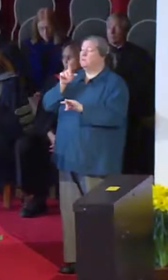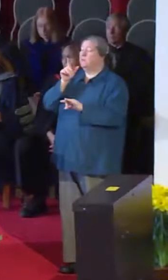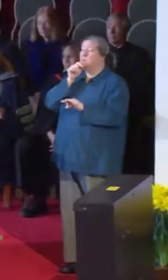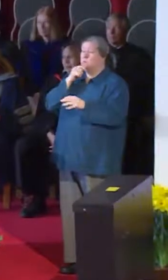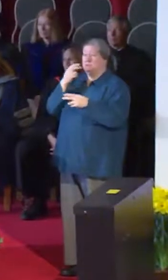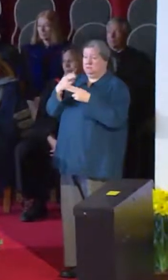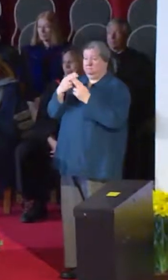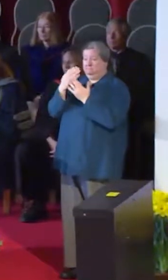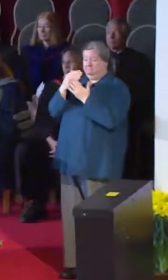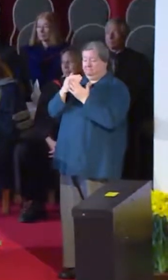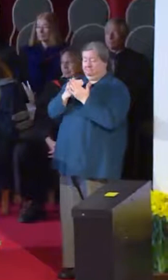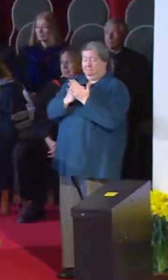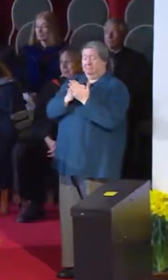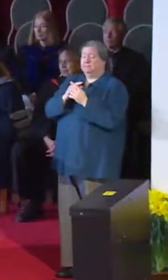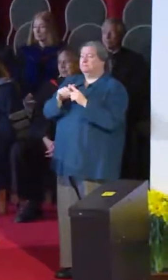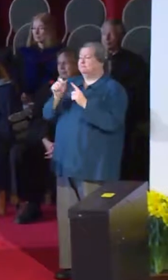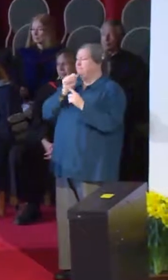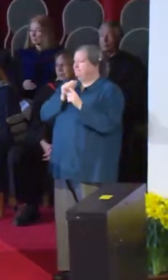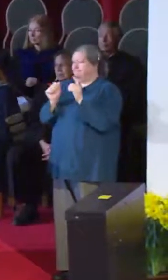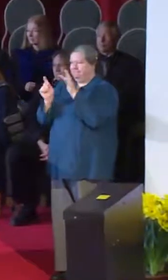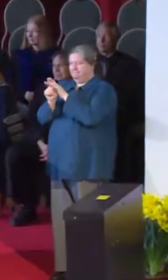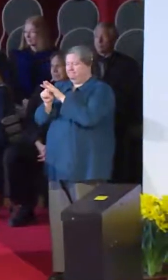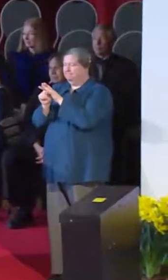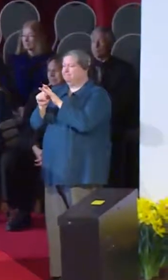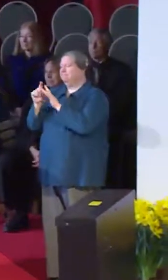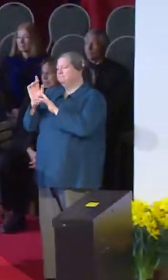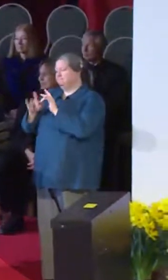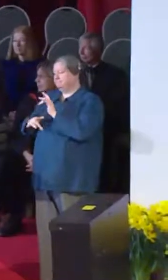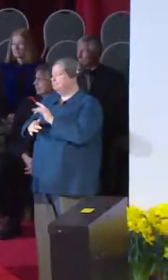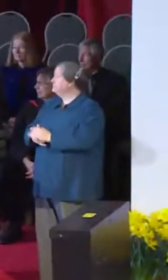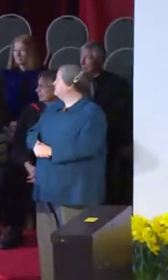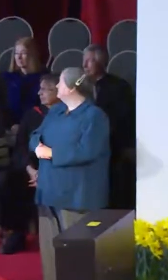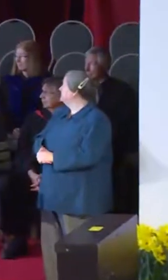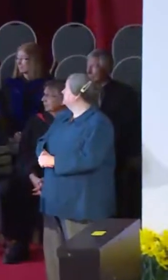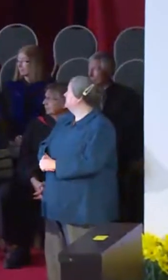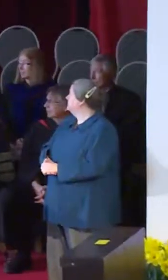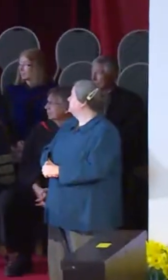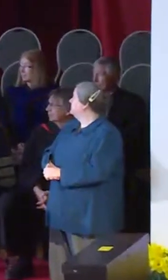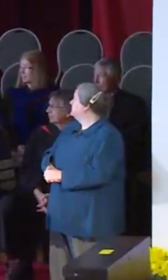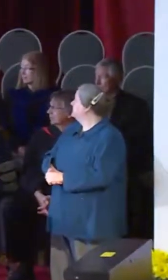program but unable to be present at this ceremony.